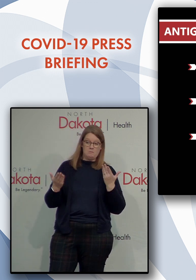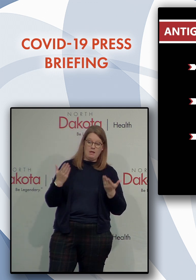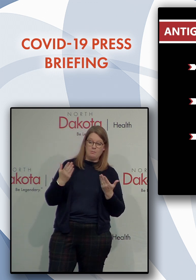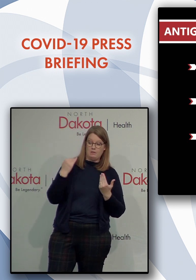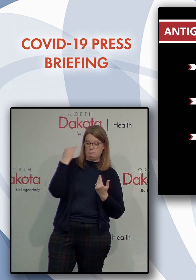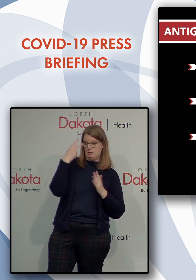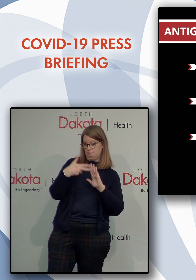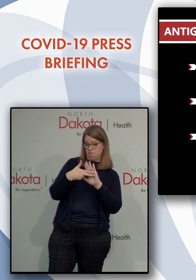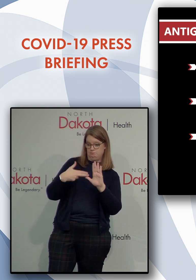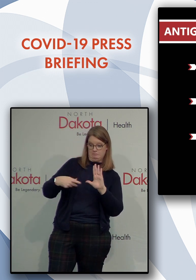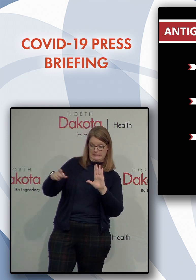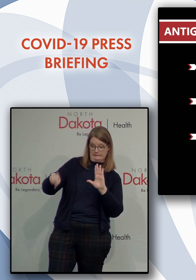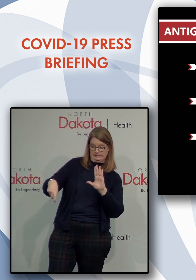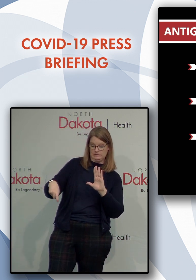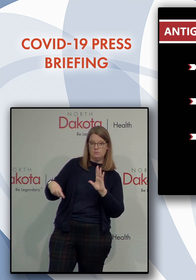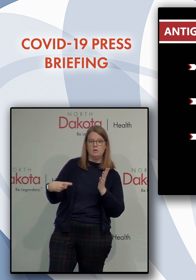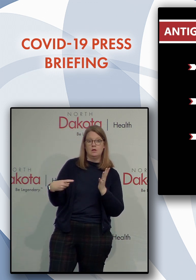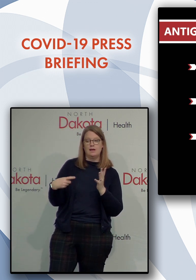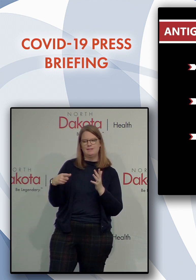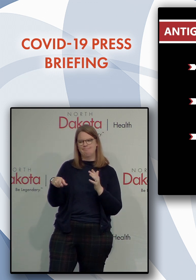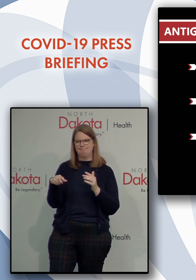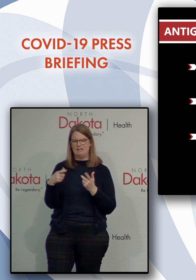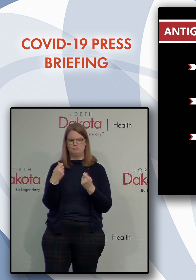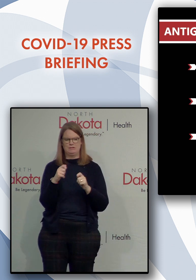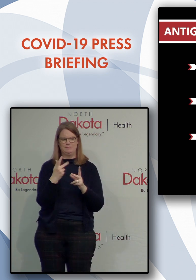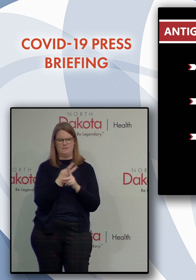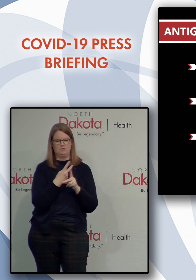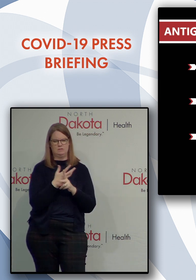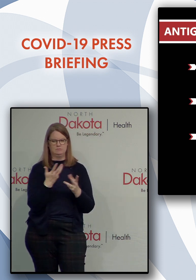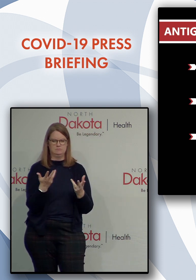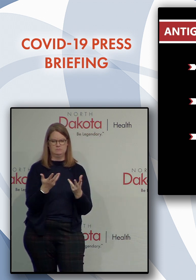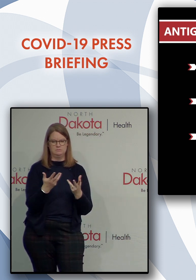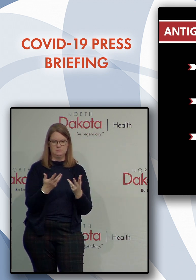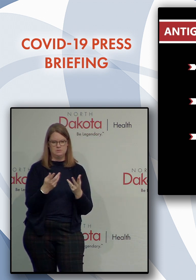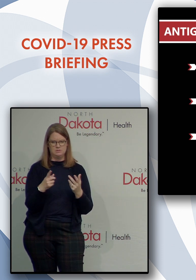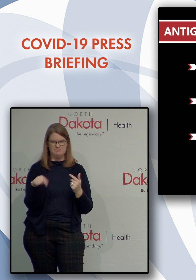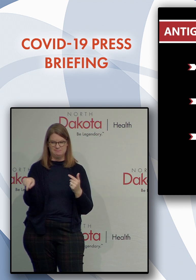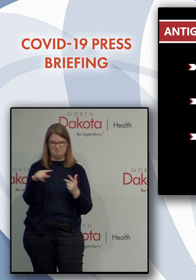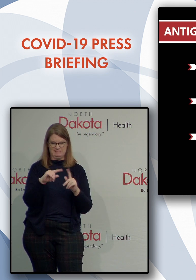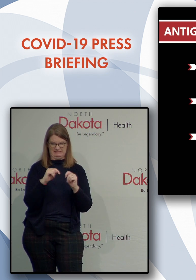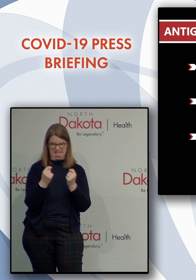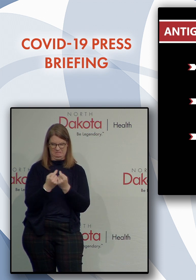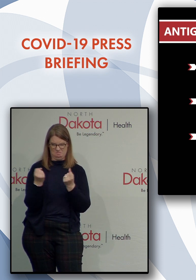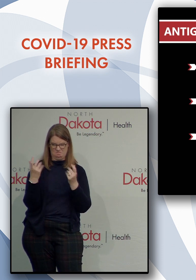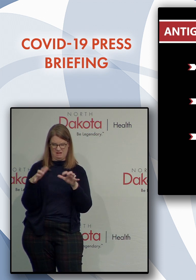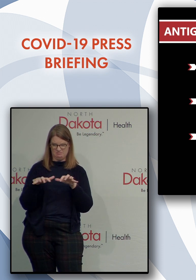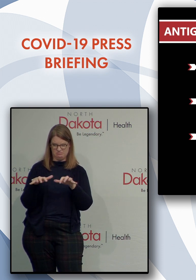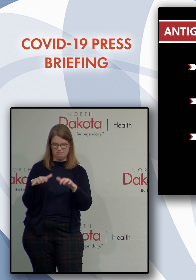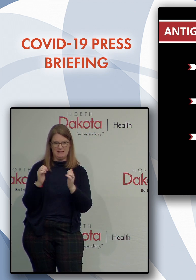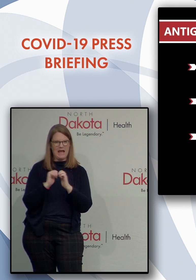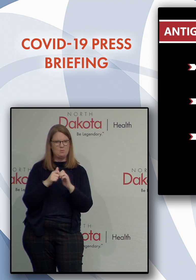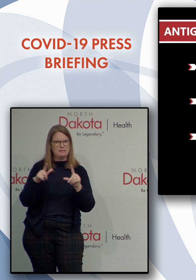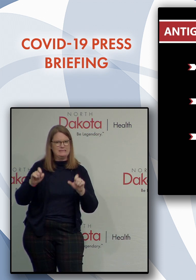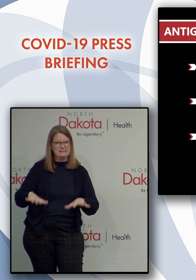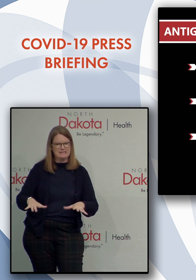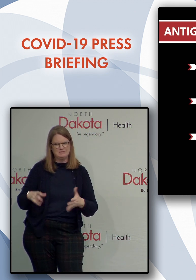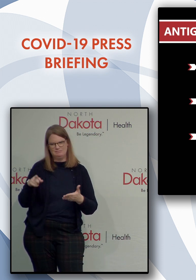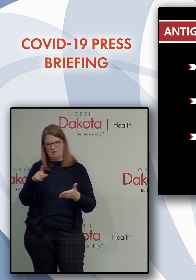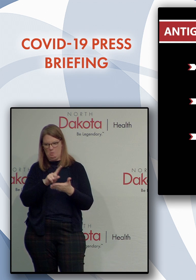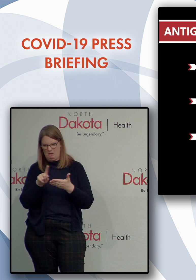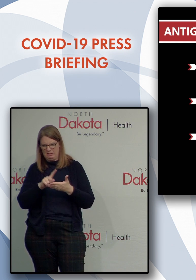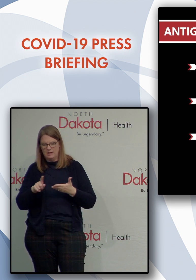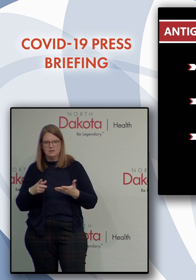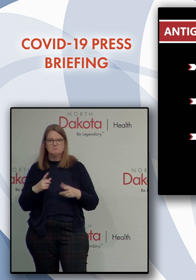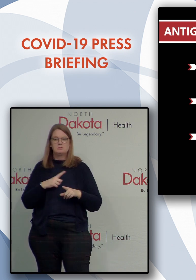essential businesses that are already trying to figure out how to test their team members weekly, and we want to team up and